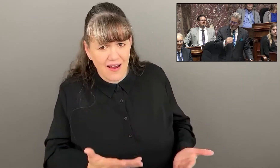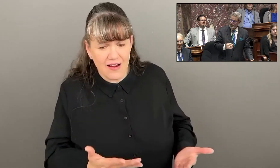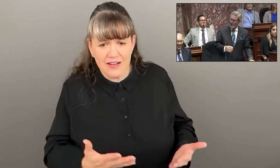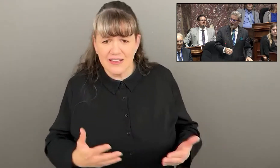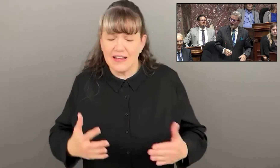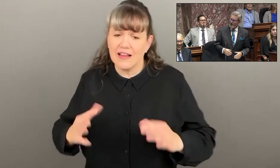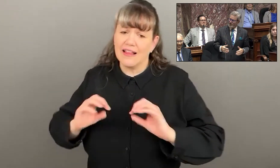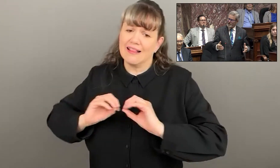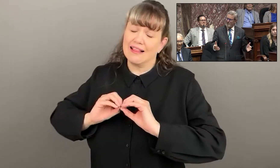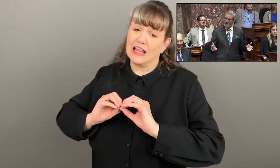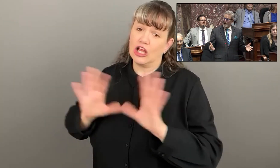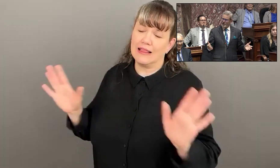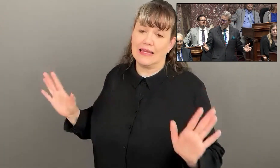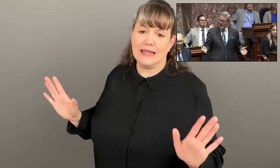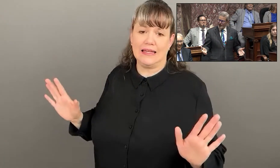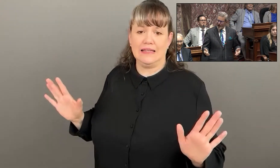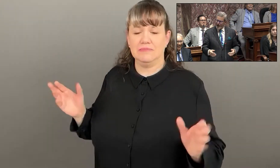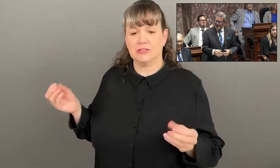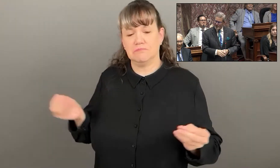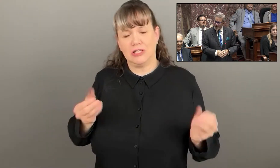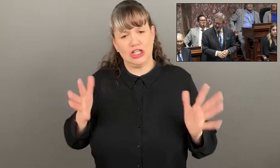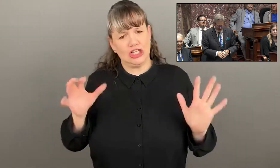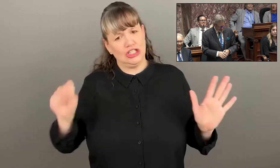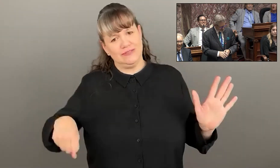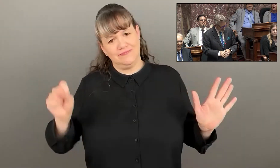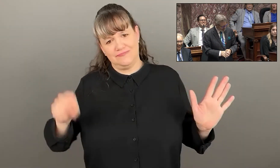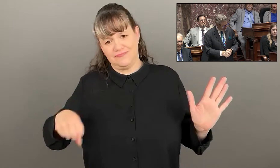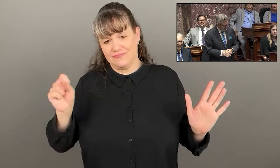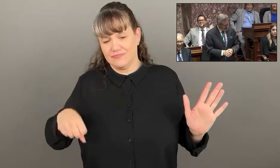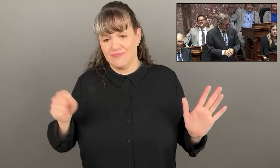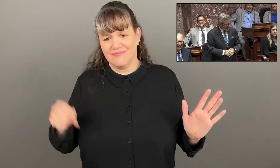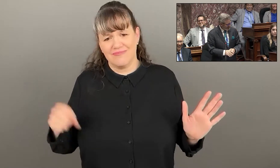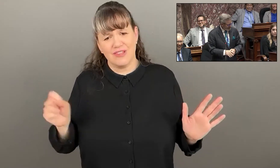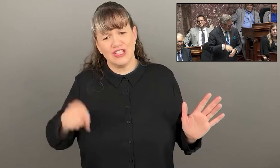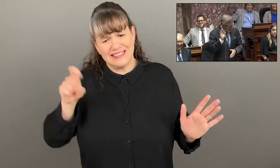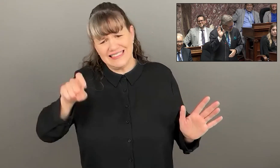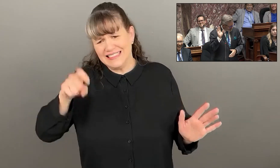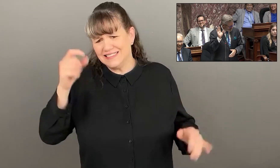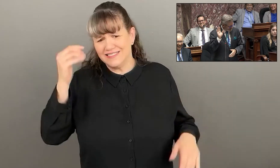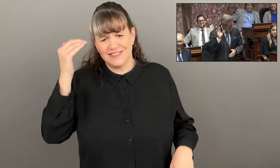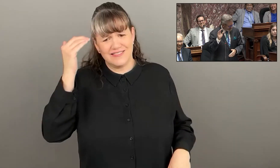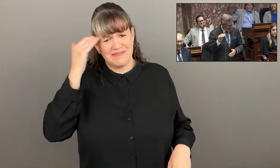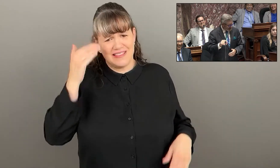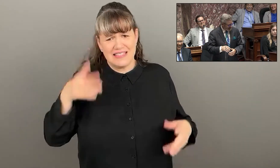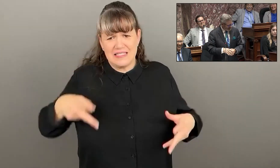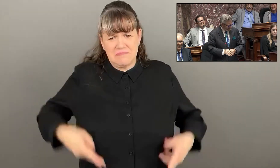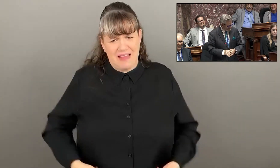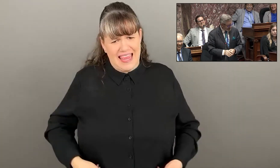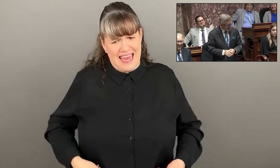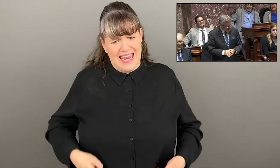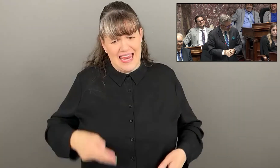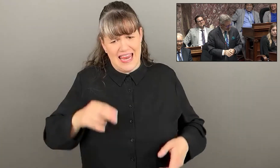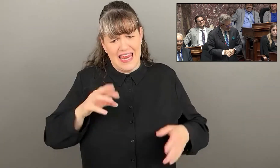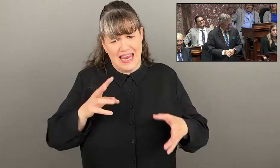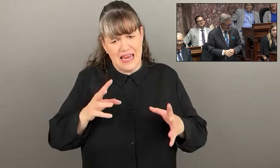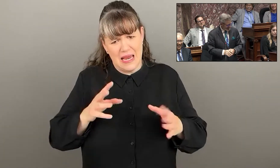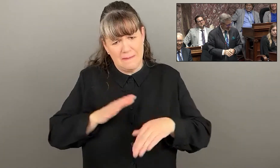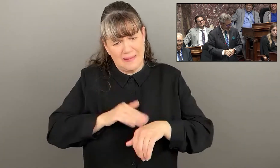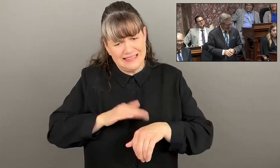pet owners know that they should spay or neuter their pets. But I digress